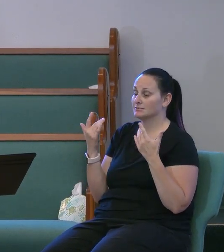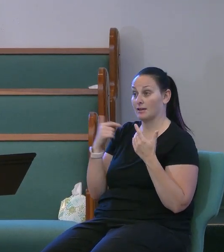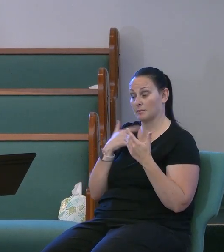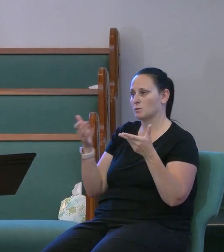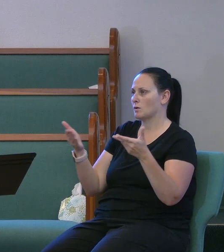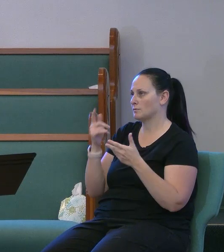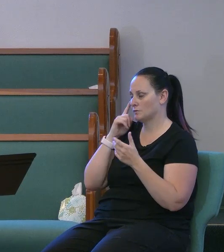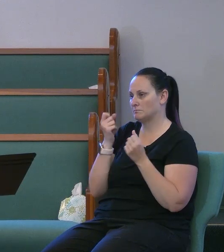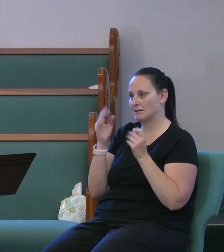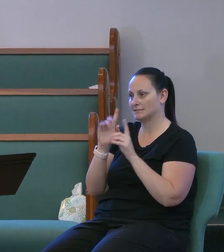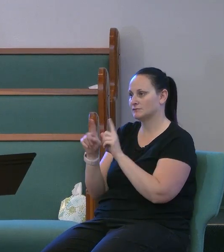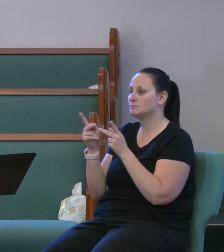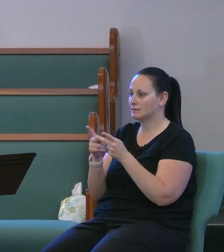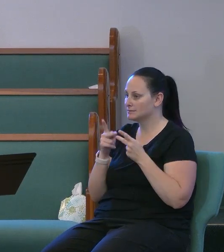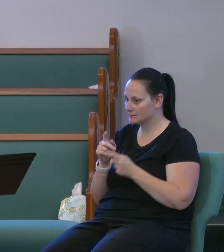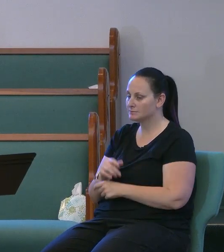welcomed in a lot of places.